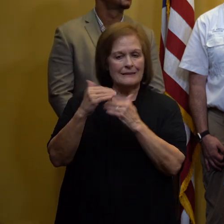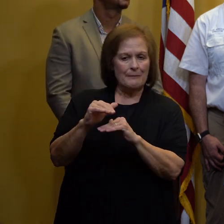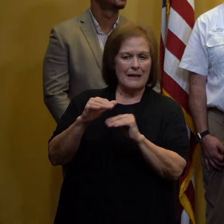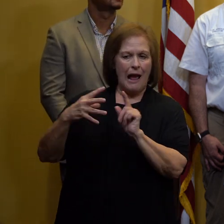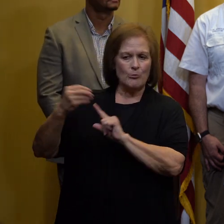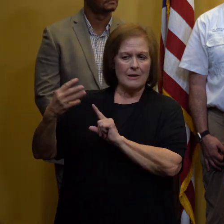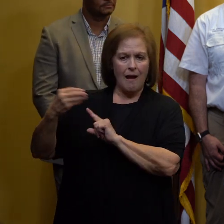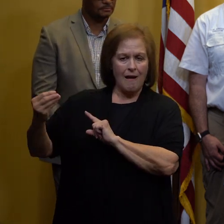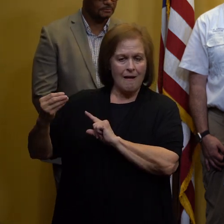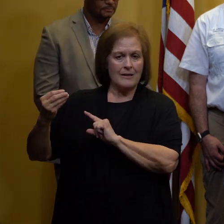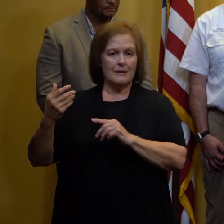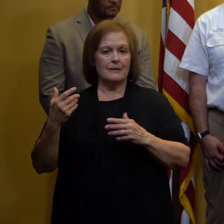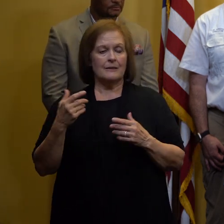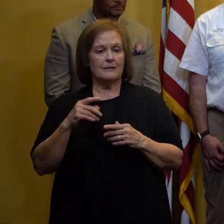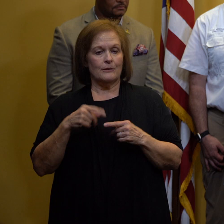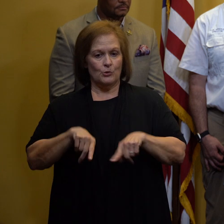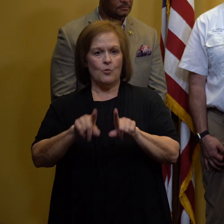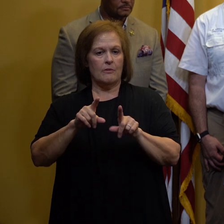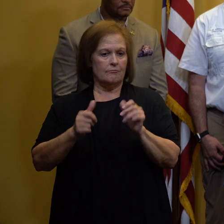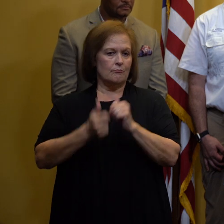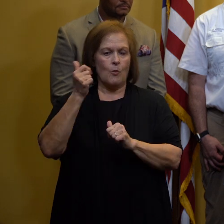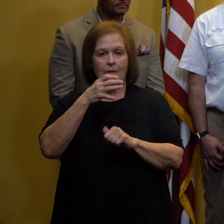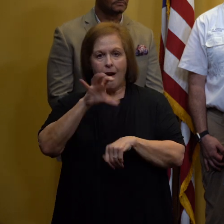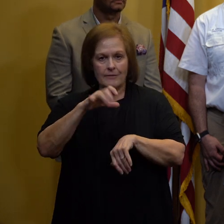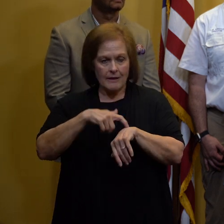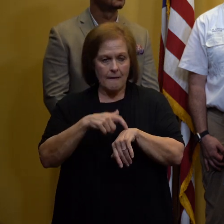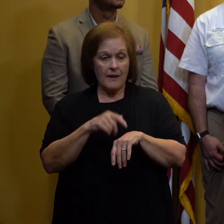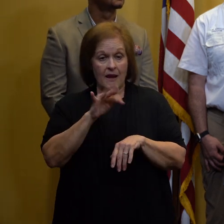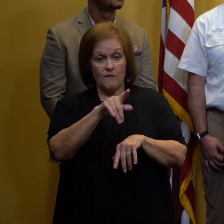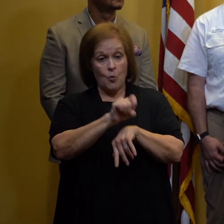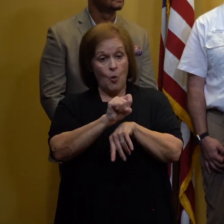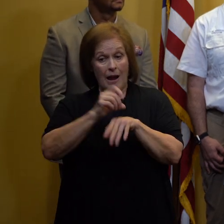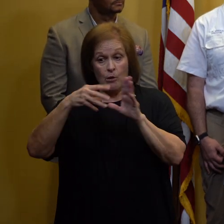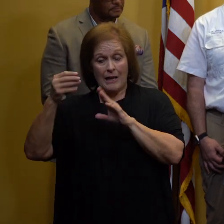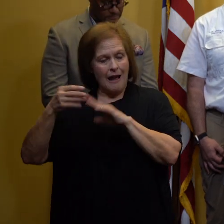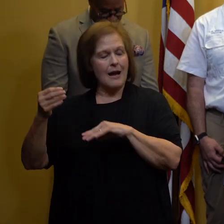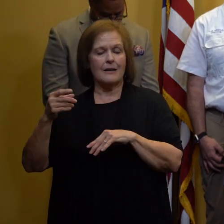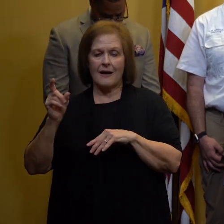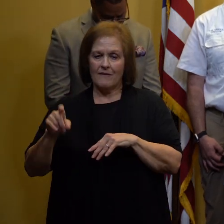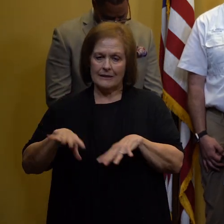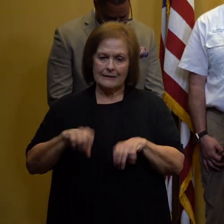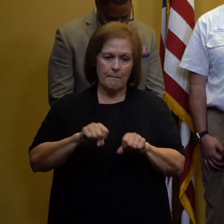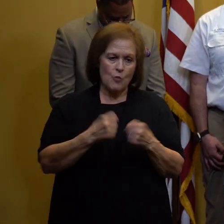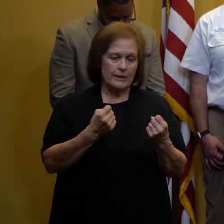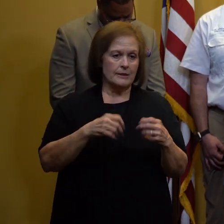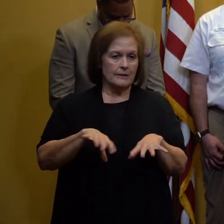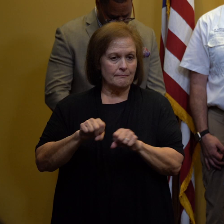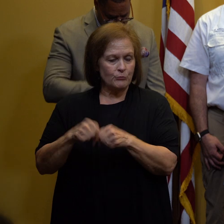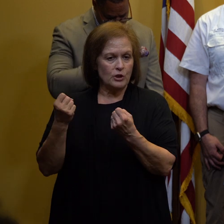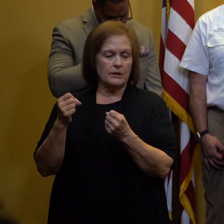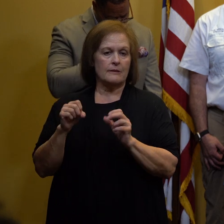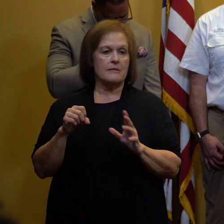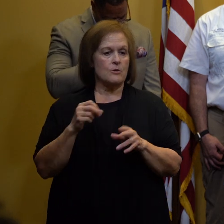activity during the hottest times of the day. If you work outside, take frequent breaks and cool off. Wear loose and light